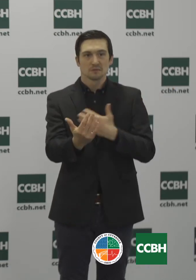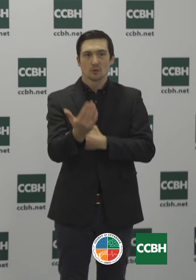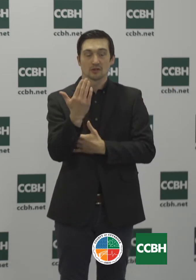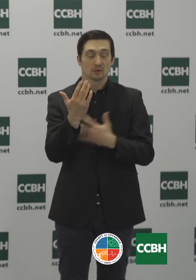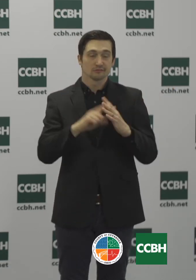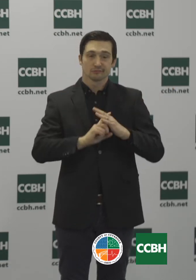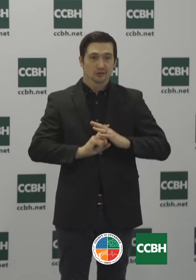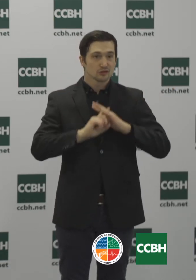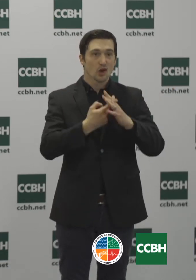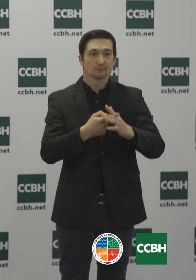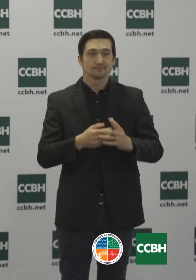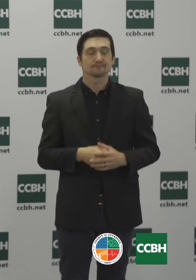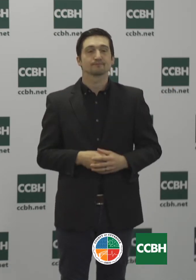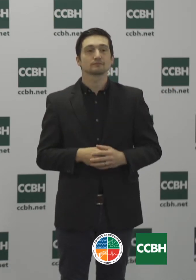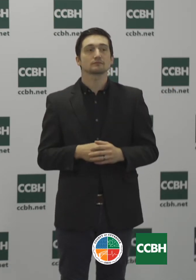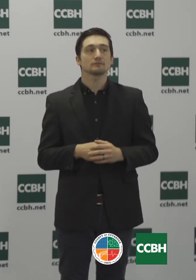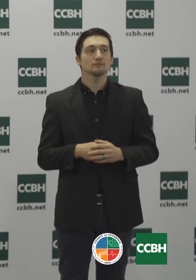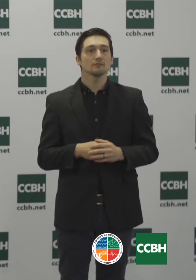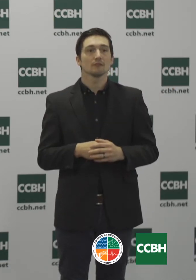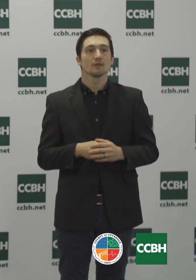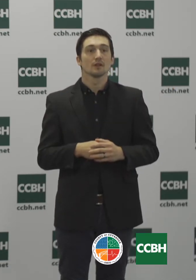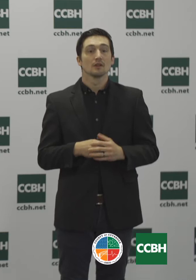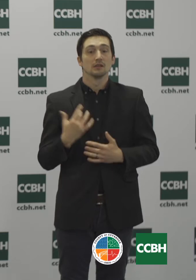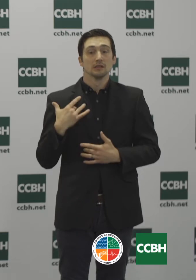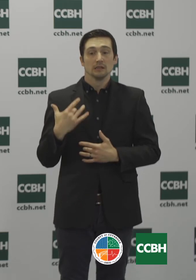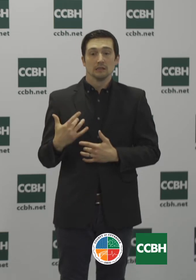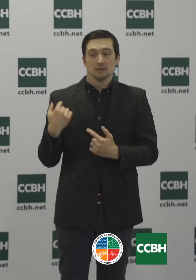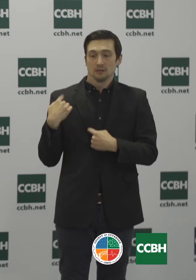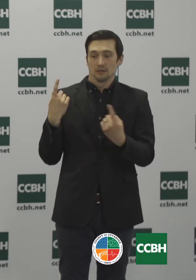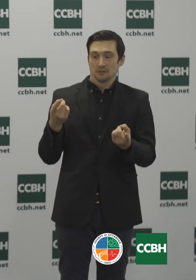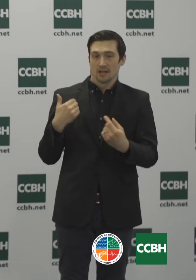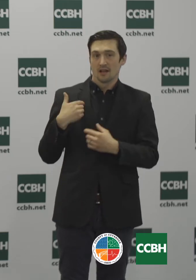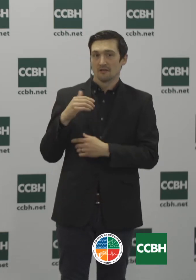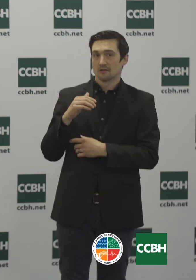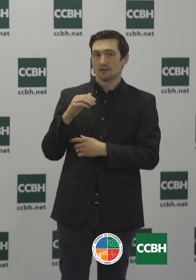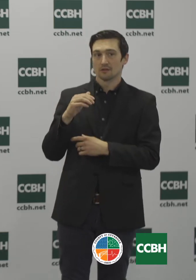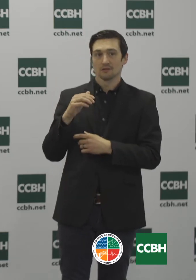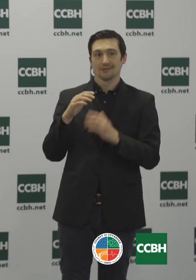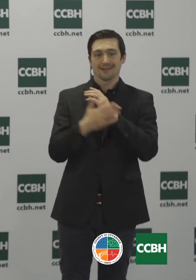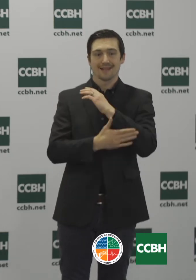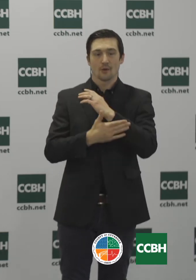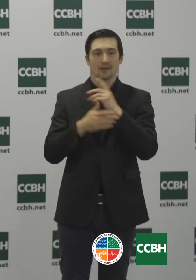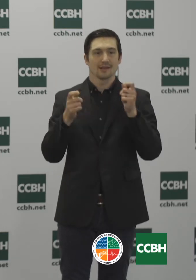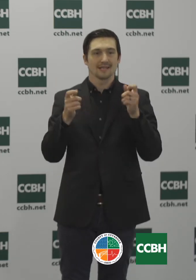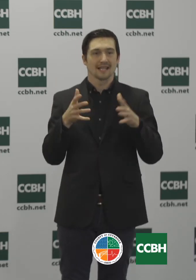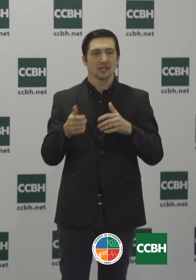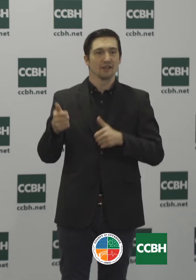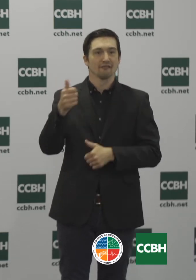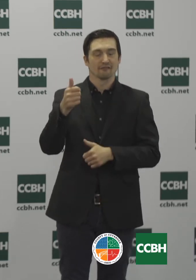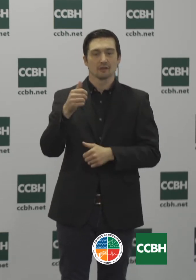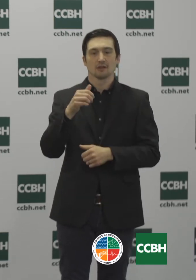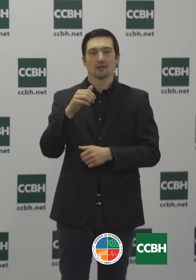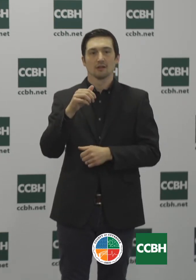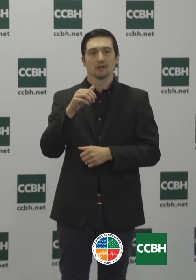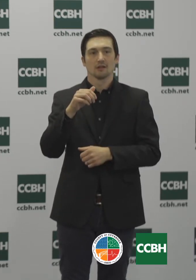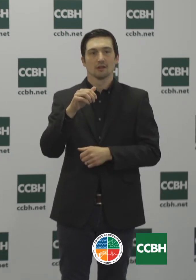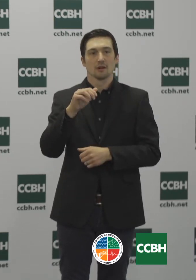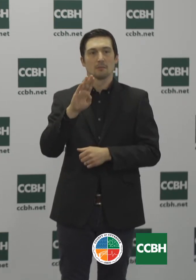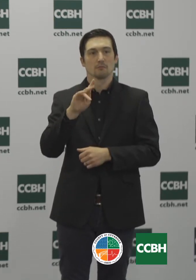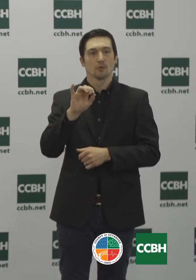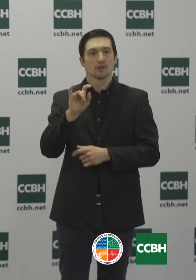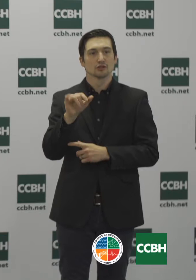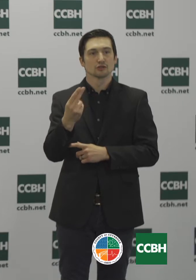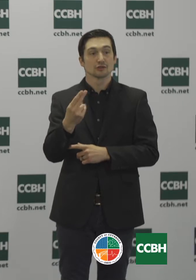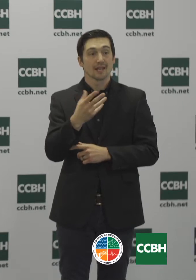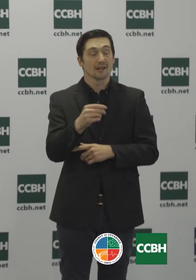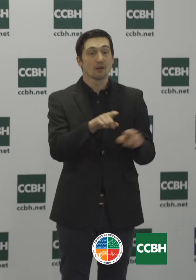to it. Per usual, we're joined today by County Executive Armin Budish, and we have an important partner here today, President